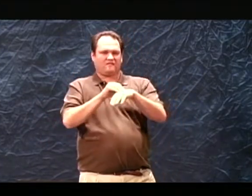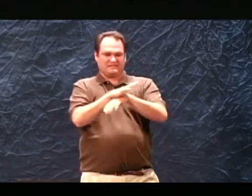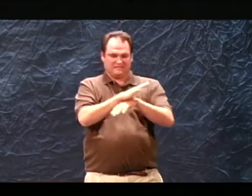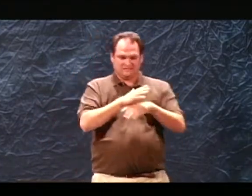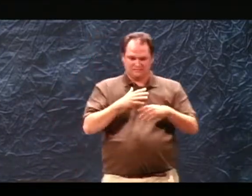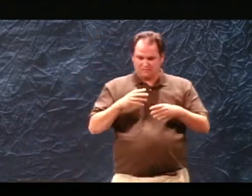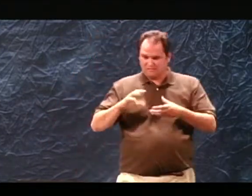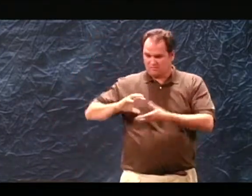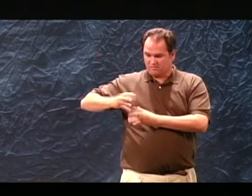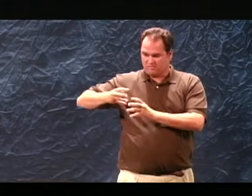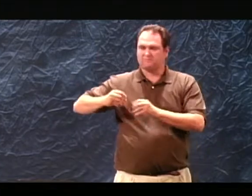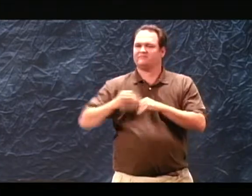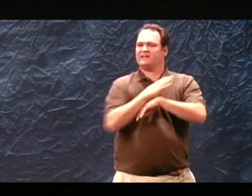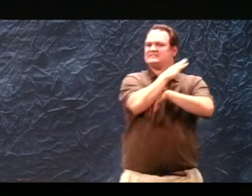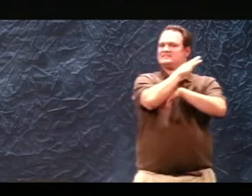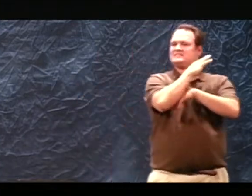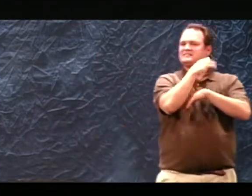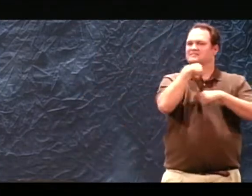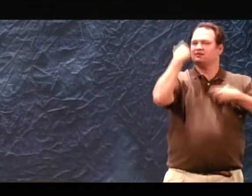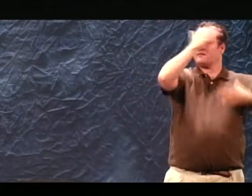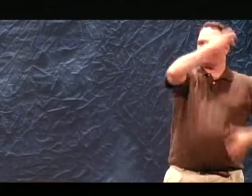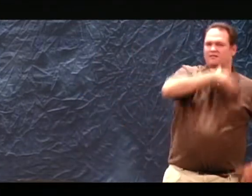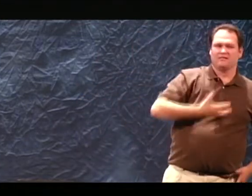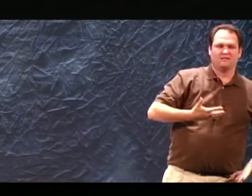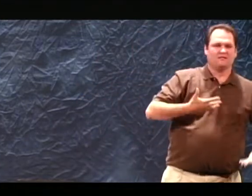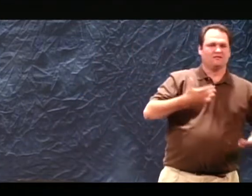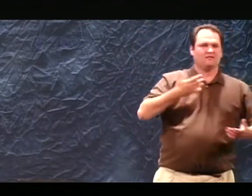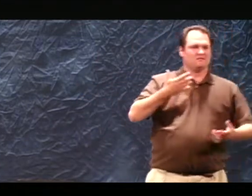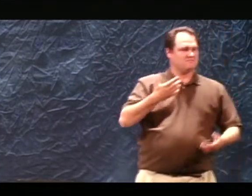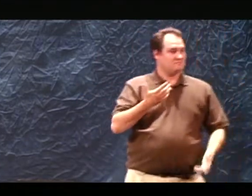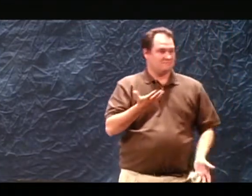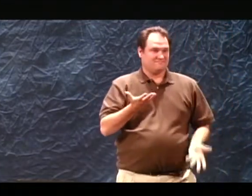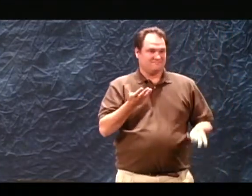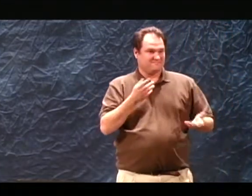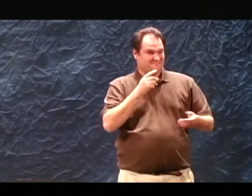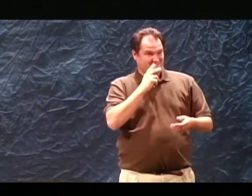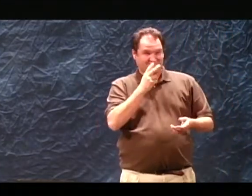each part of the body influences the rest of the body